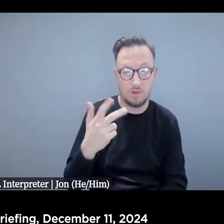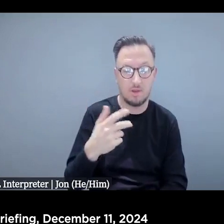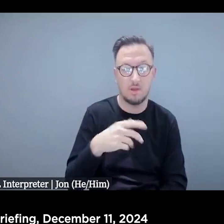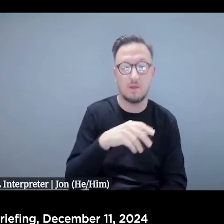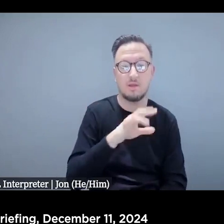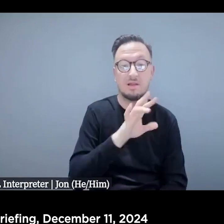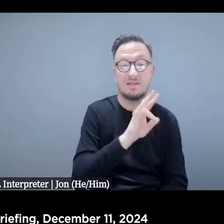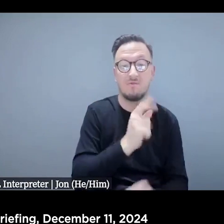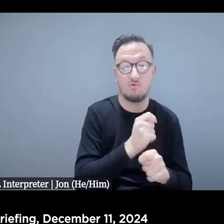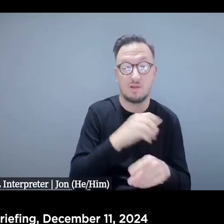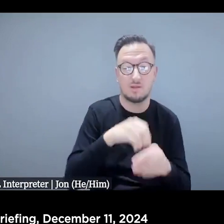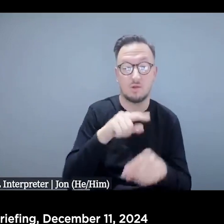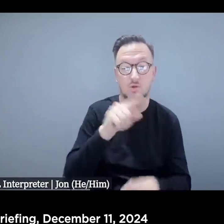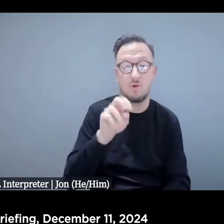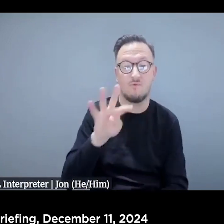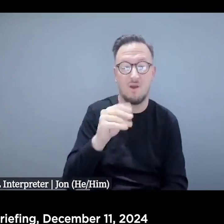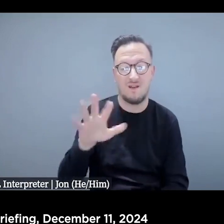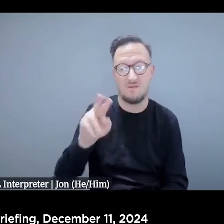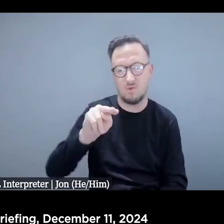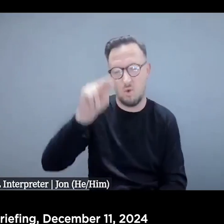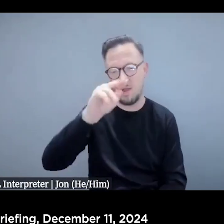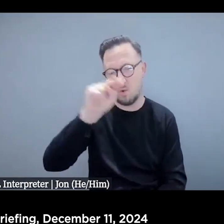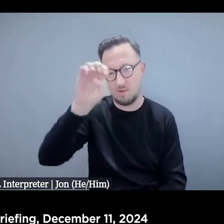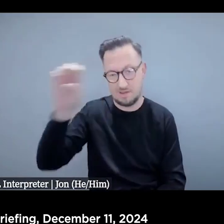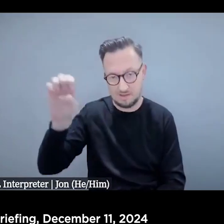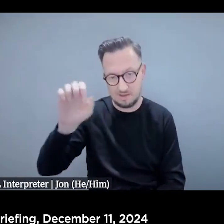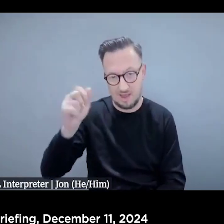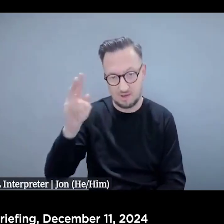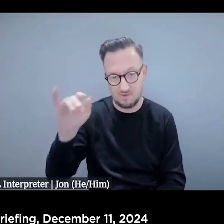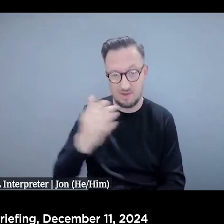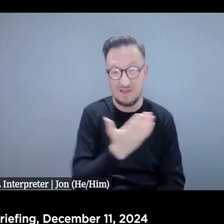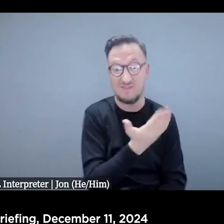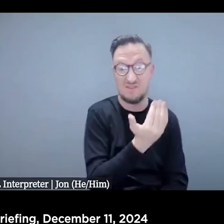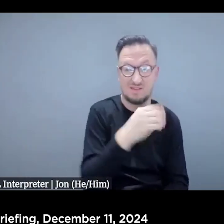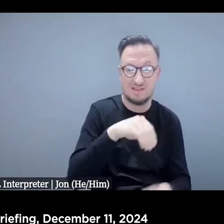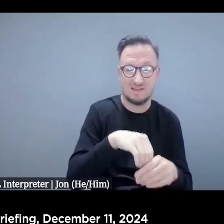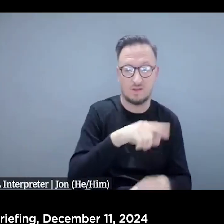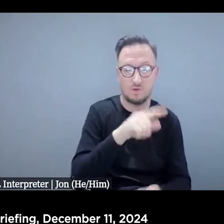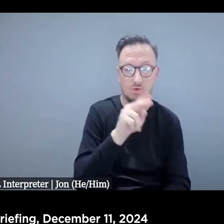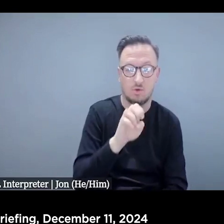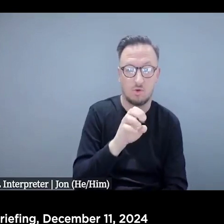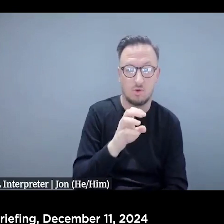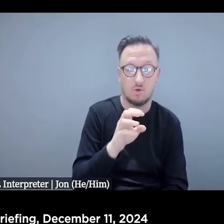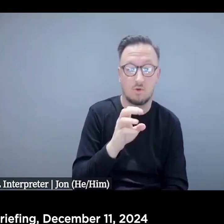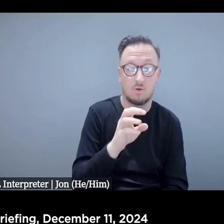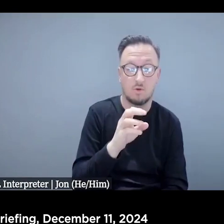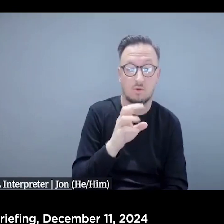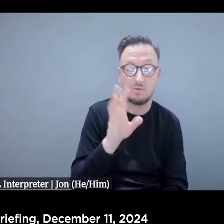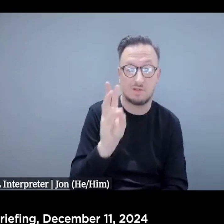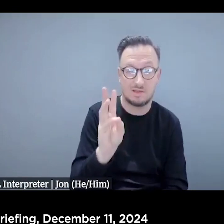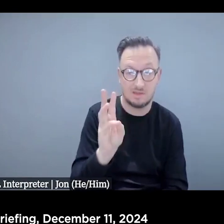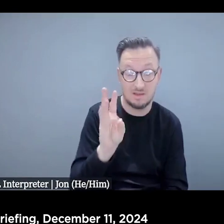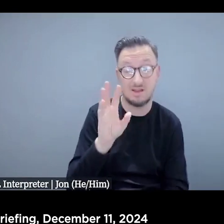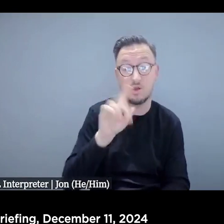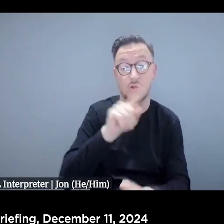northeast Asheville, 15 in Zone 6, East Asheville. Additionally, Zone 6 will have